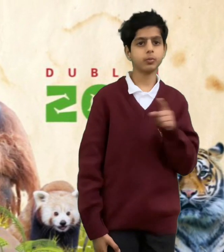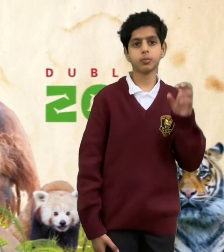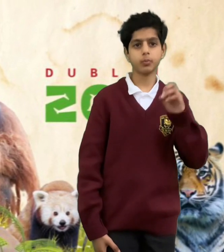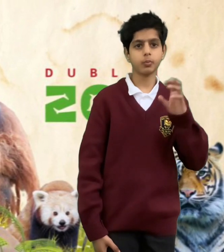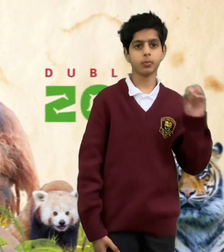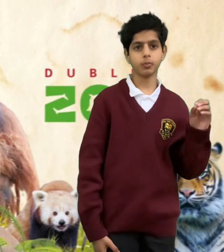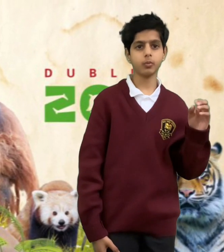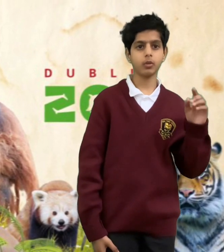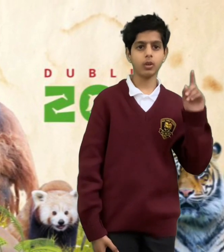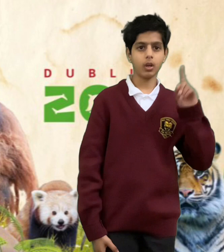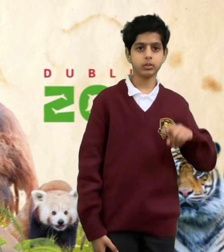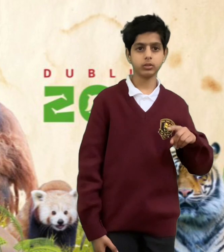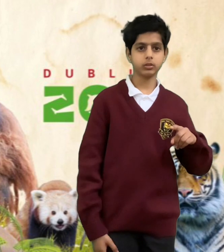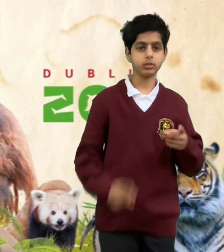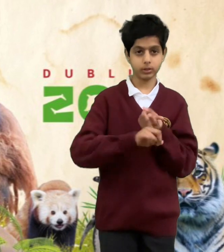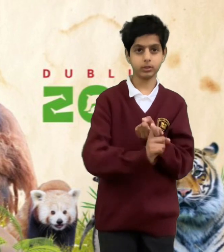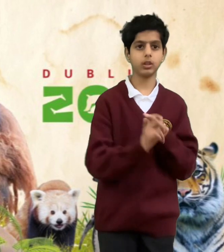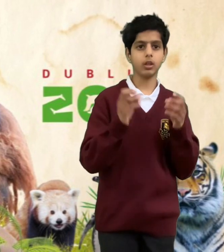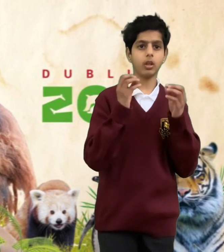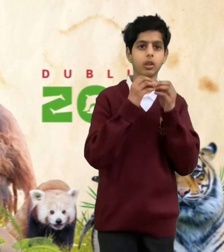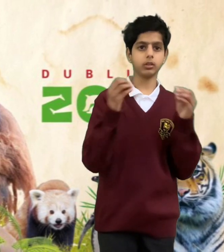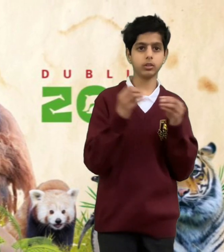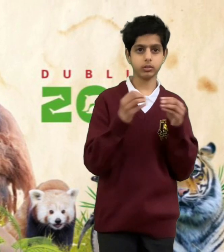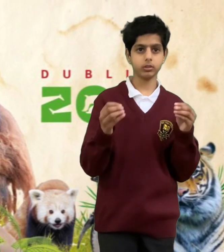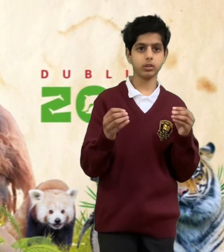birthday